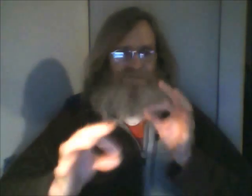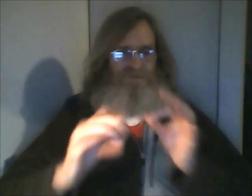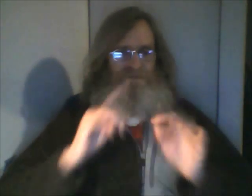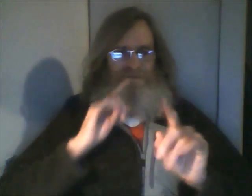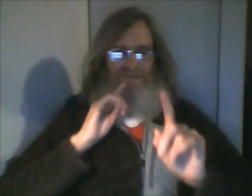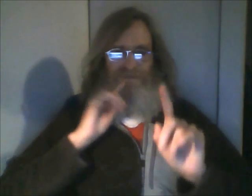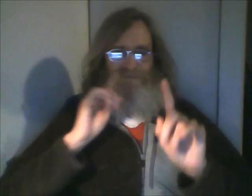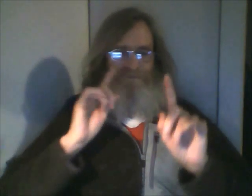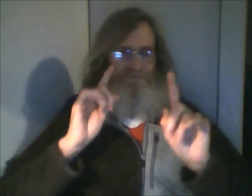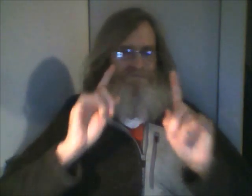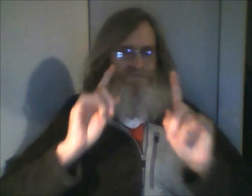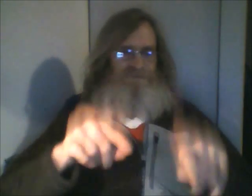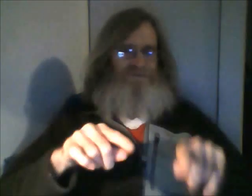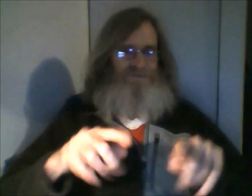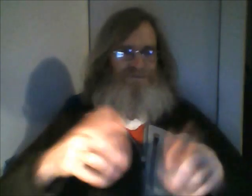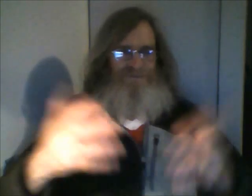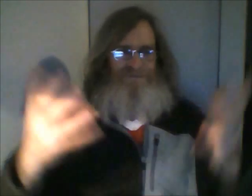Listerine users are bold with food.